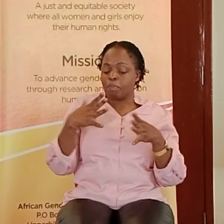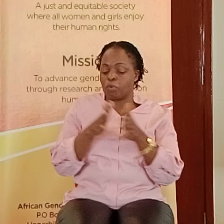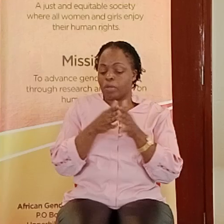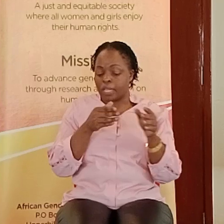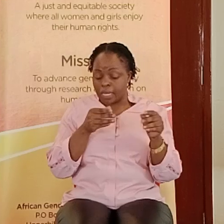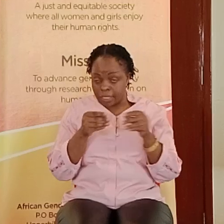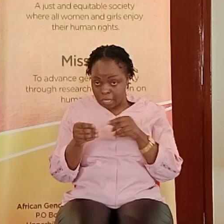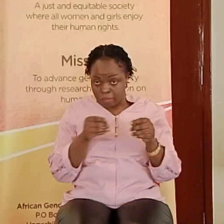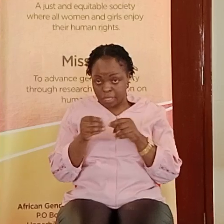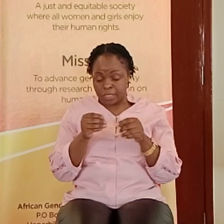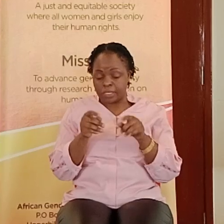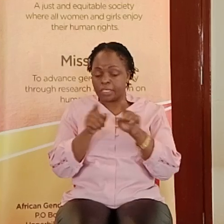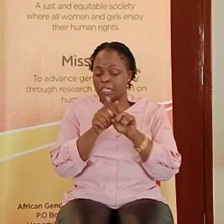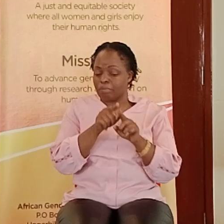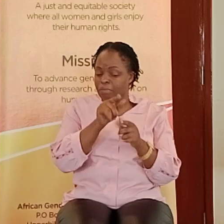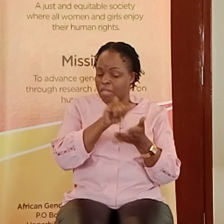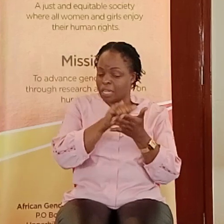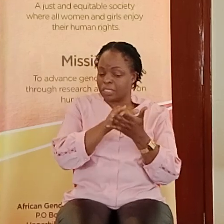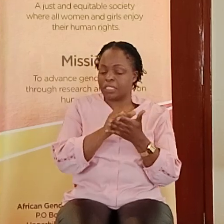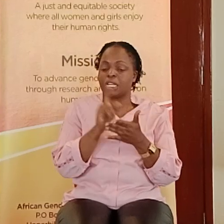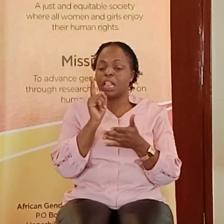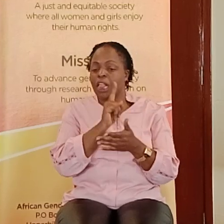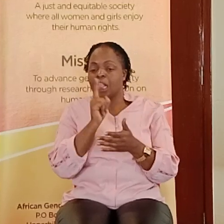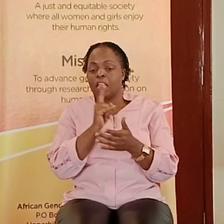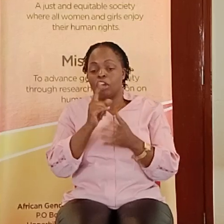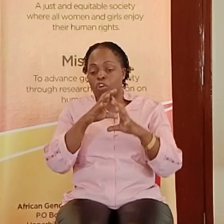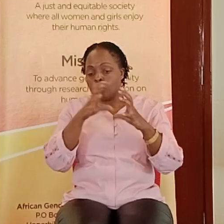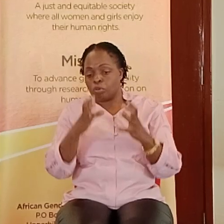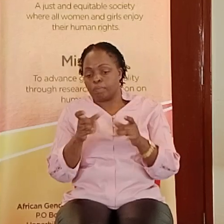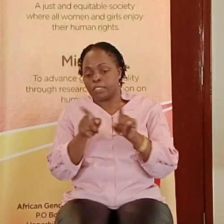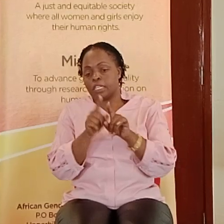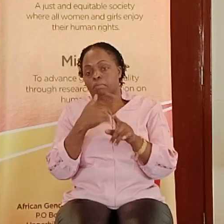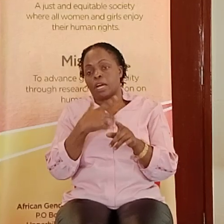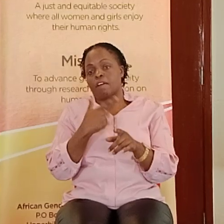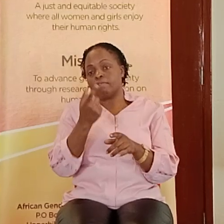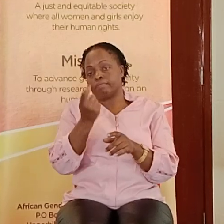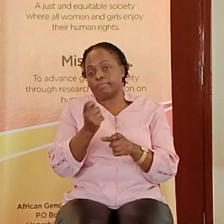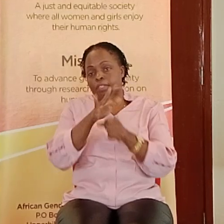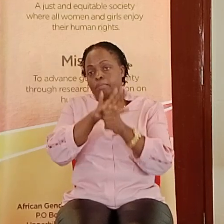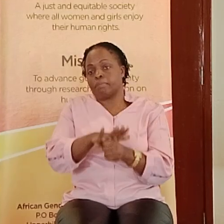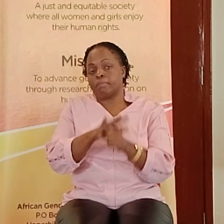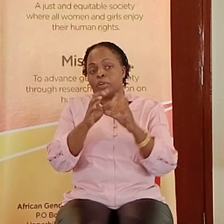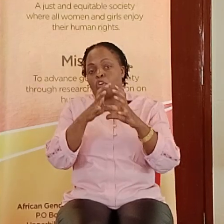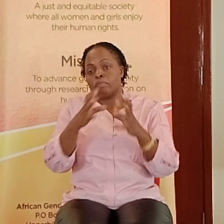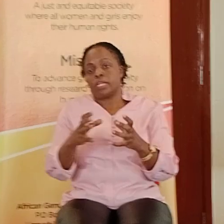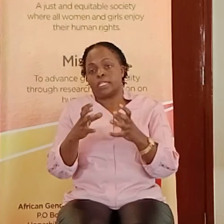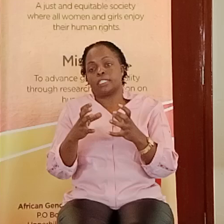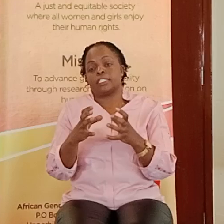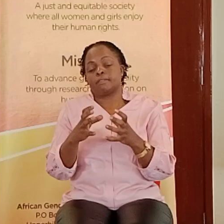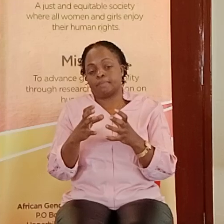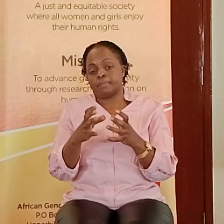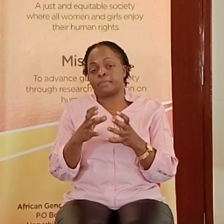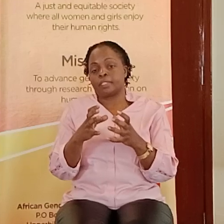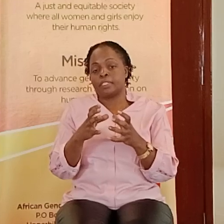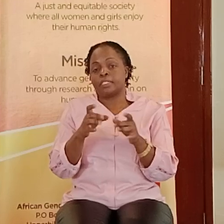really also a vulnerable group, and the minorities and marginalized communities. There are still communities